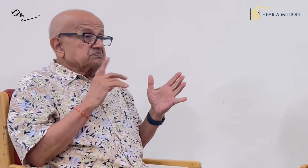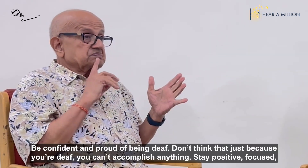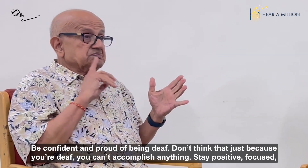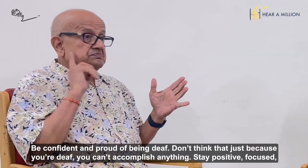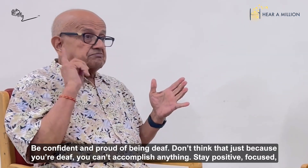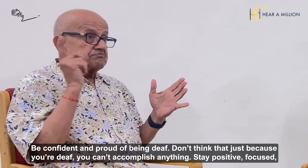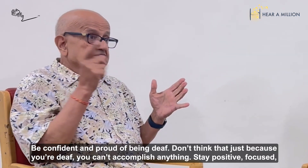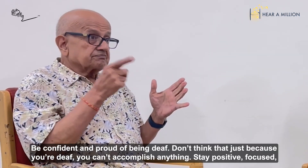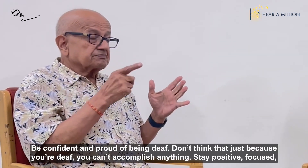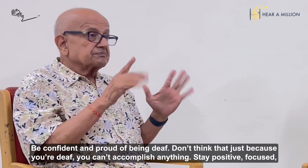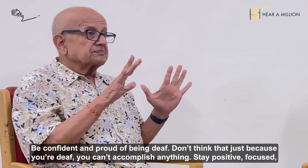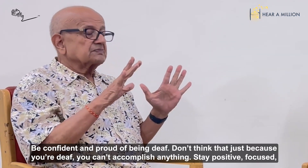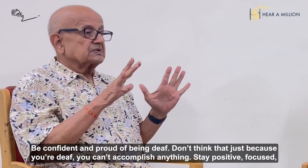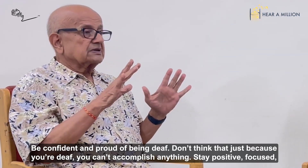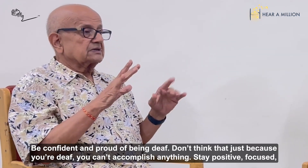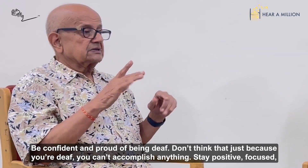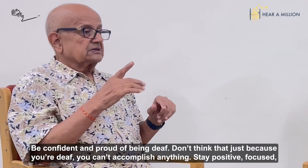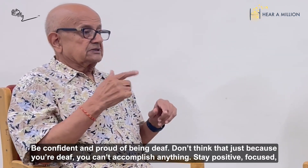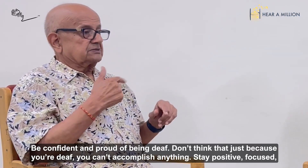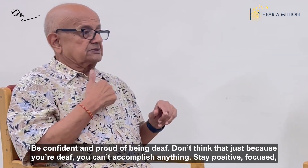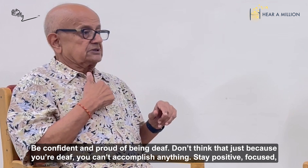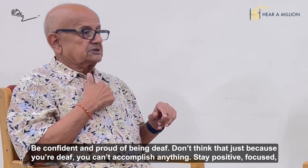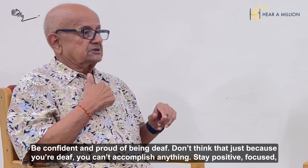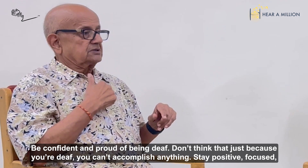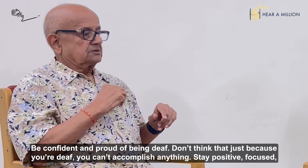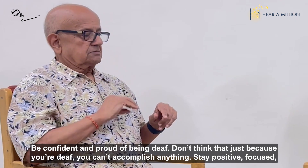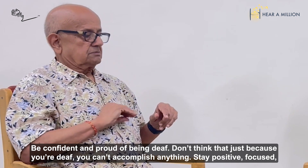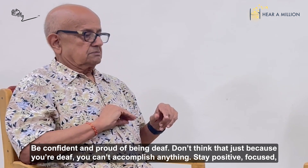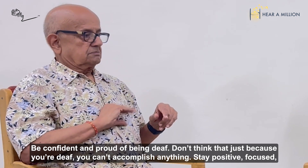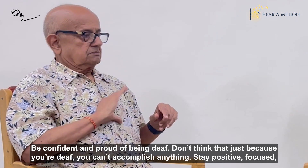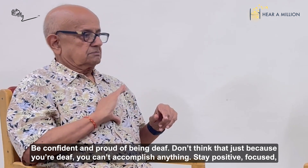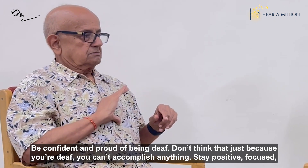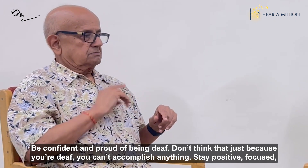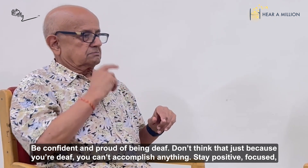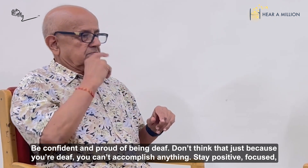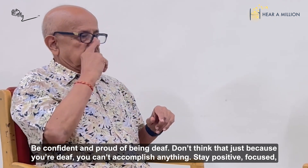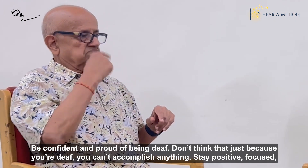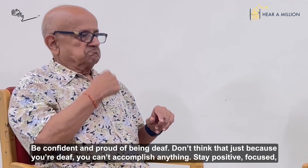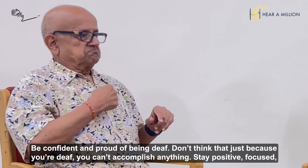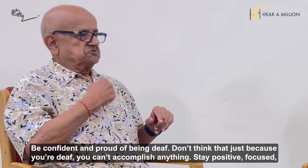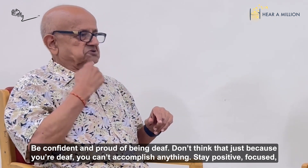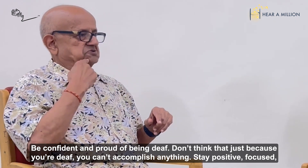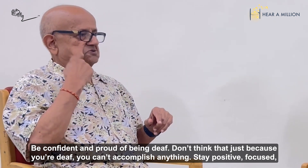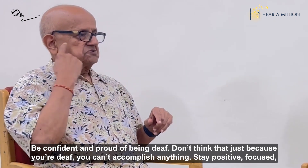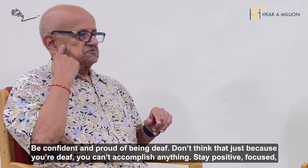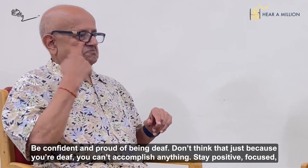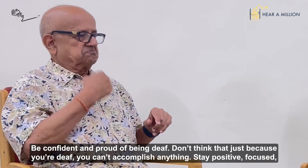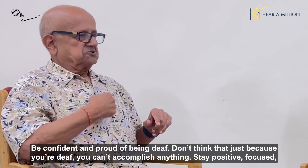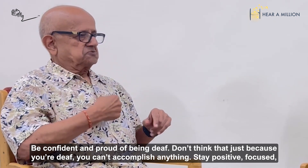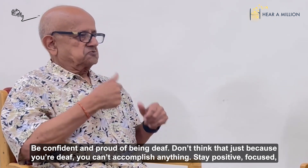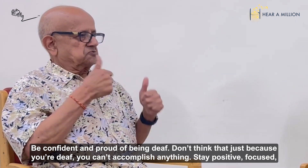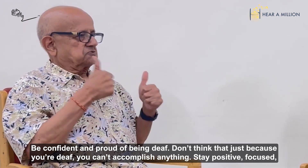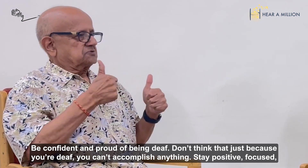Be confident, proud of being deaf. Don't think that just because you're deaf, you can't accomplish anything. Stay